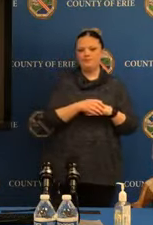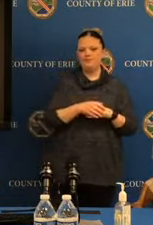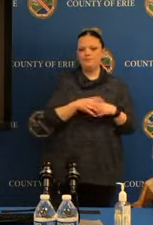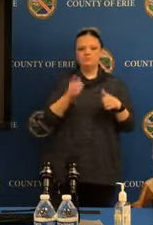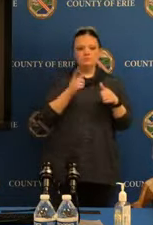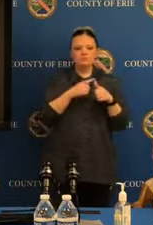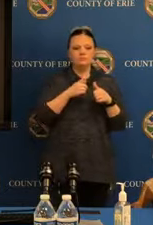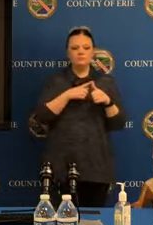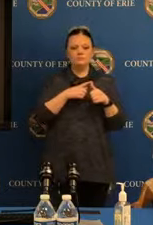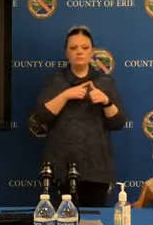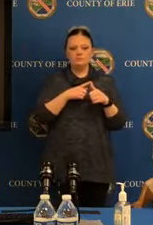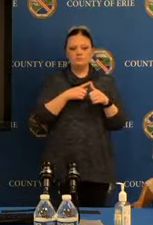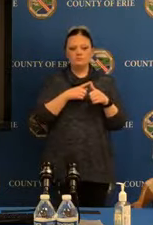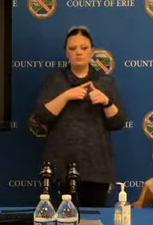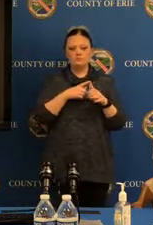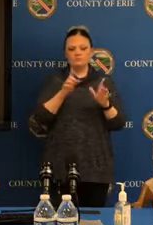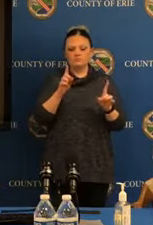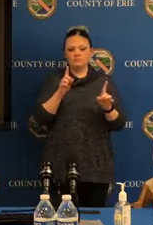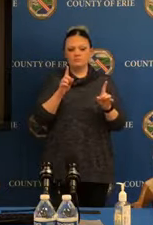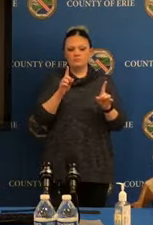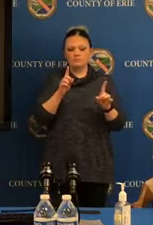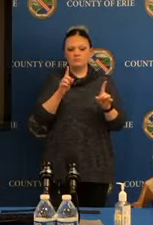the number of,